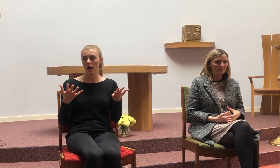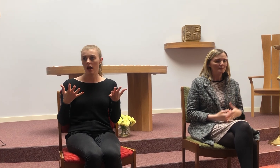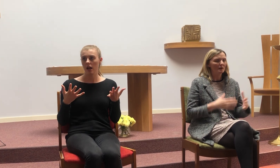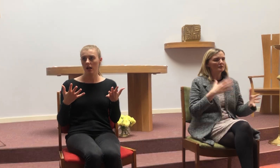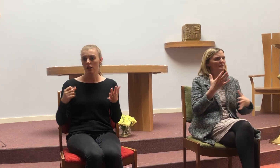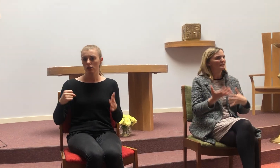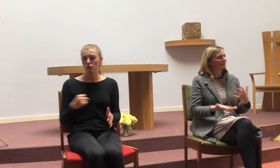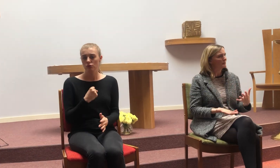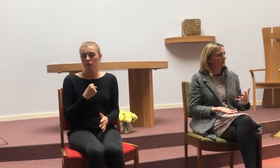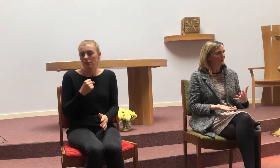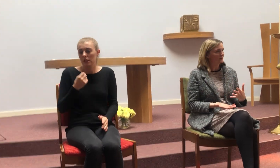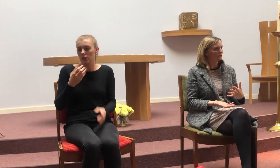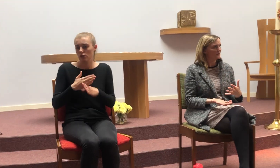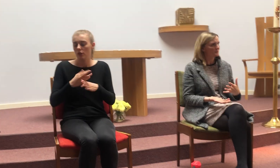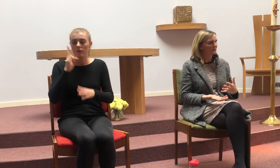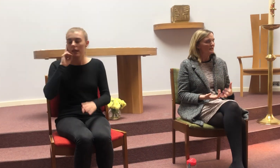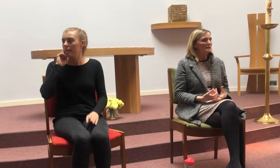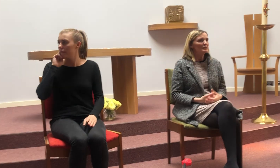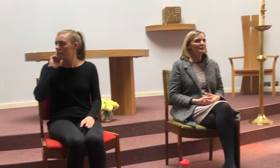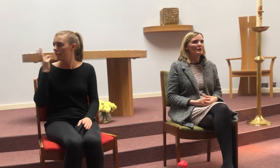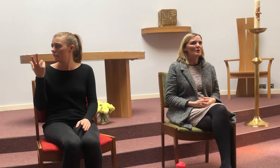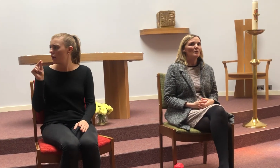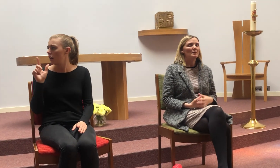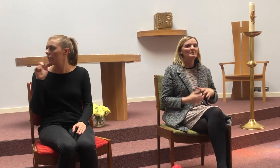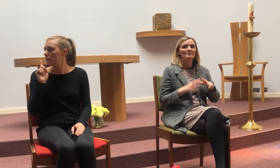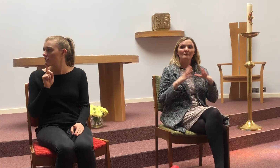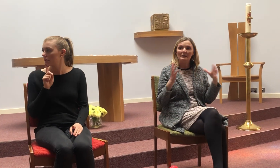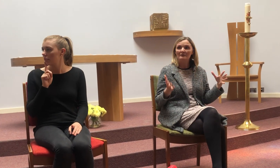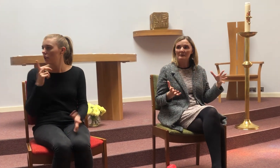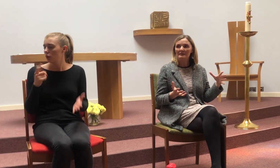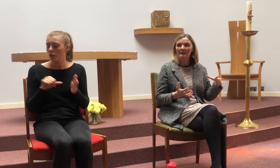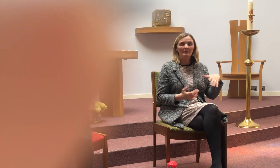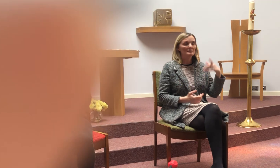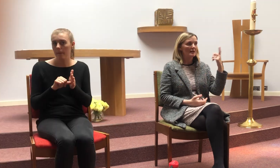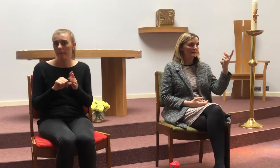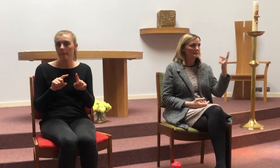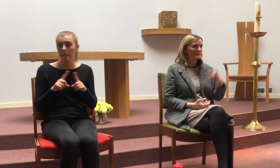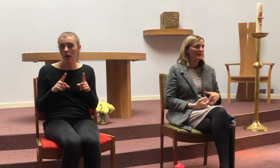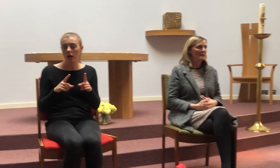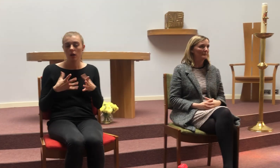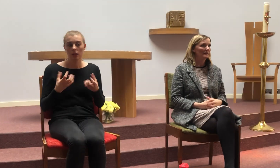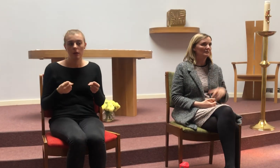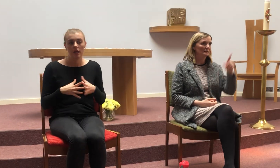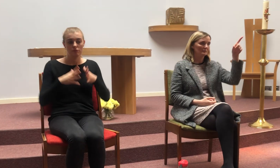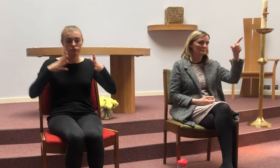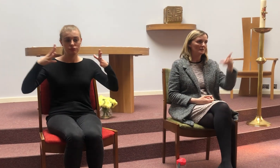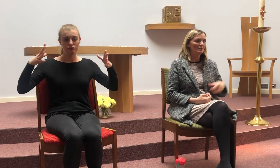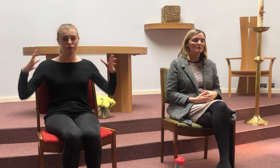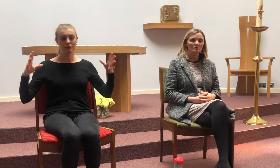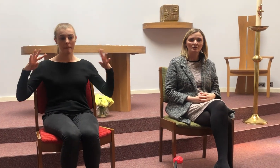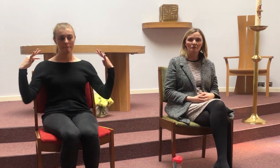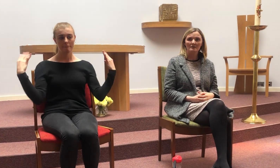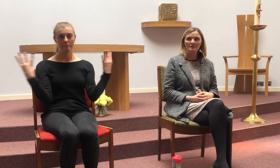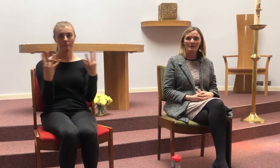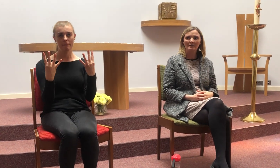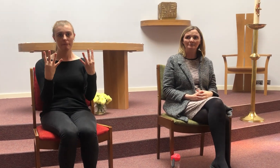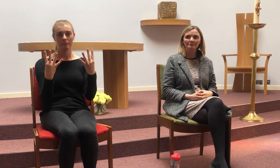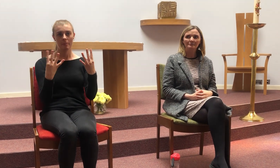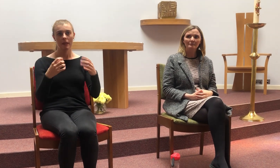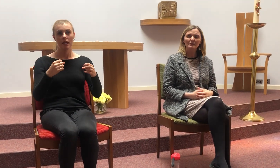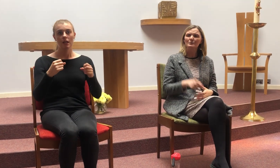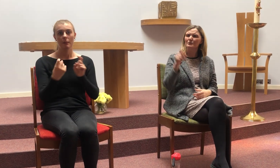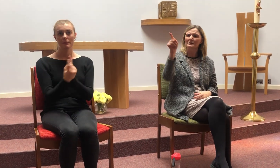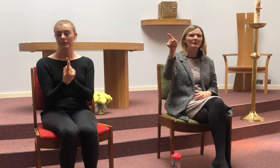deaf people, but all these hearing people were getting jobs. So there was a massive meeting that was held in the hall just across the